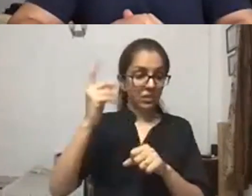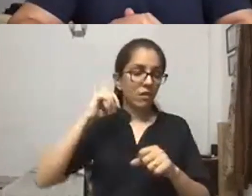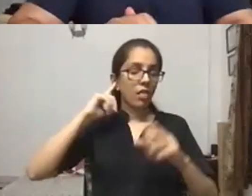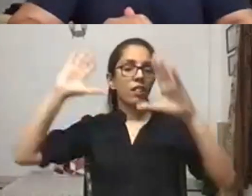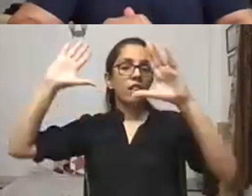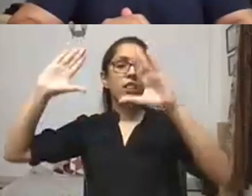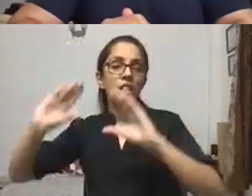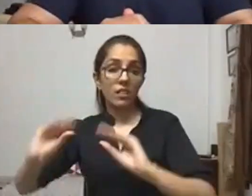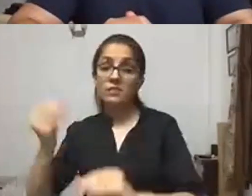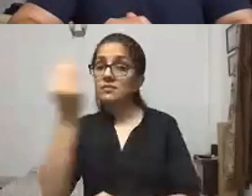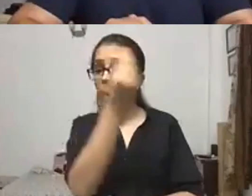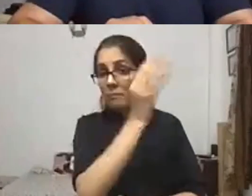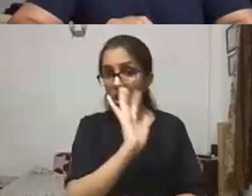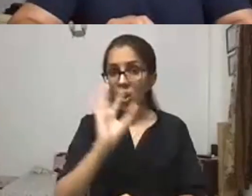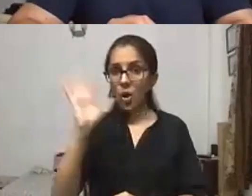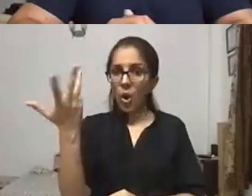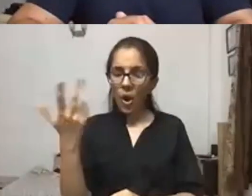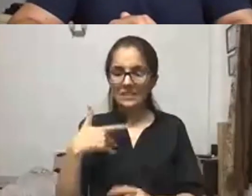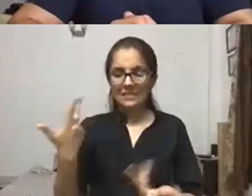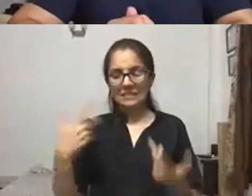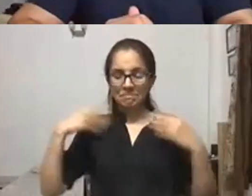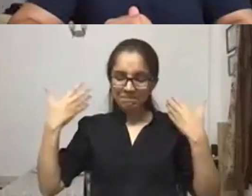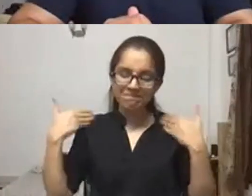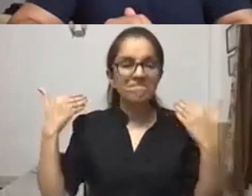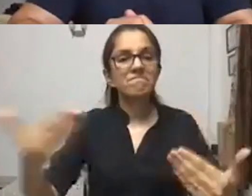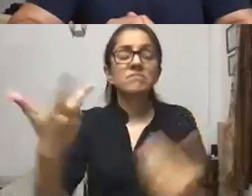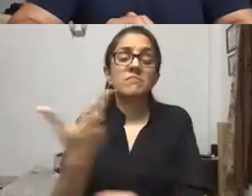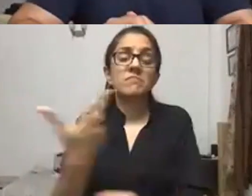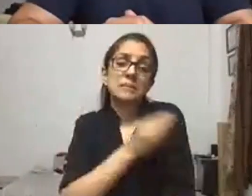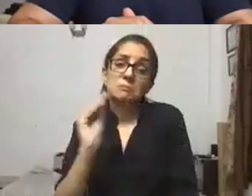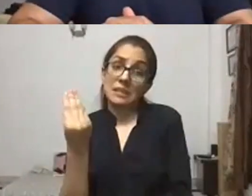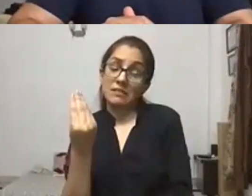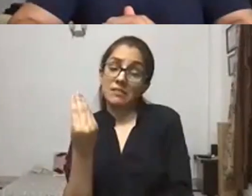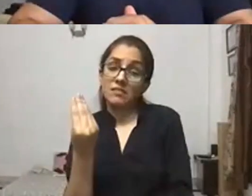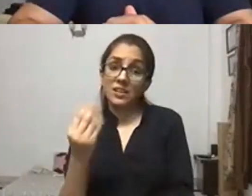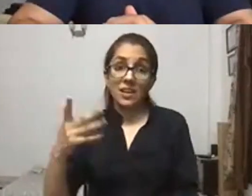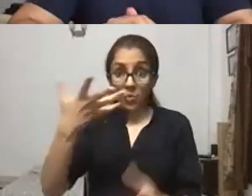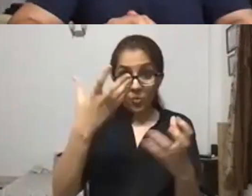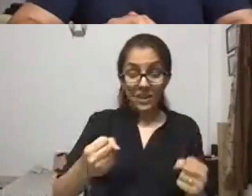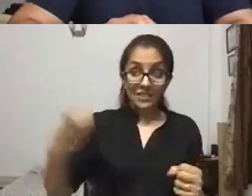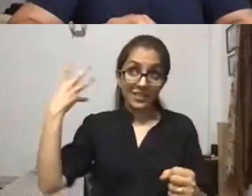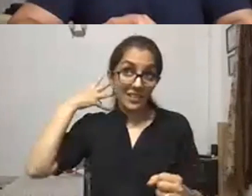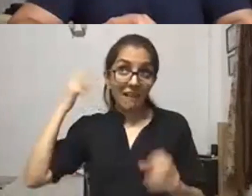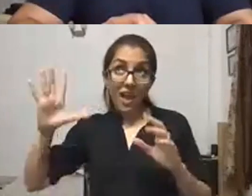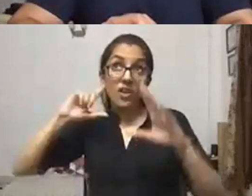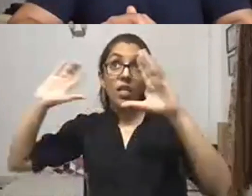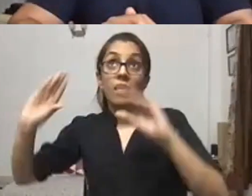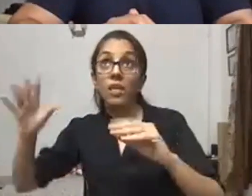problems with hearing loss, or you want to take a little bit of risk and take the vaccine. If I am in your place, I will go for the vaccine.